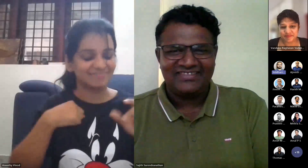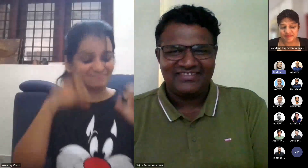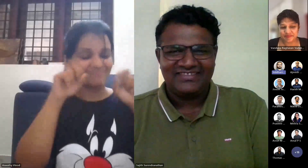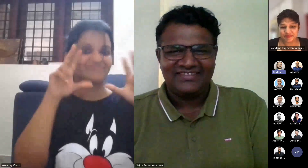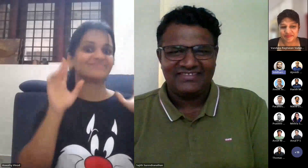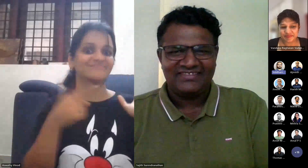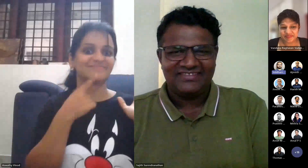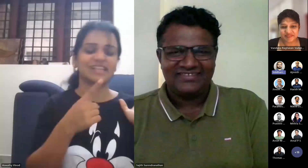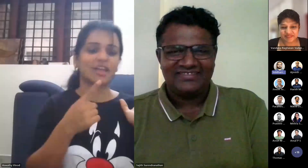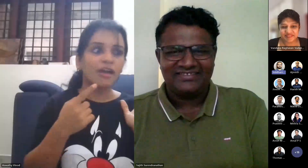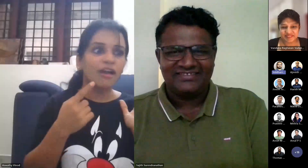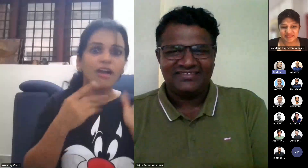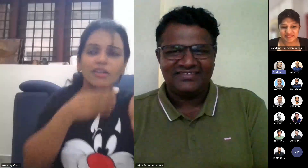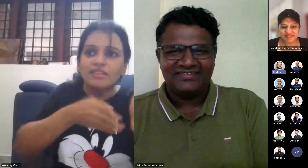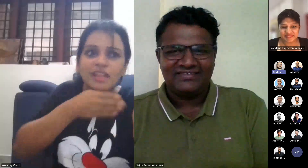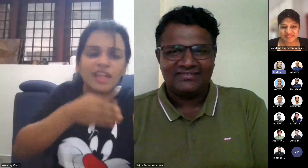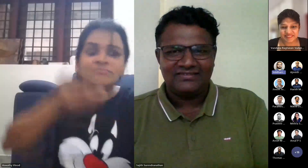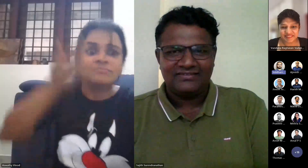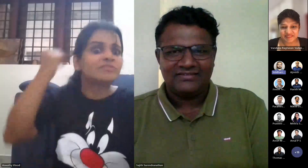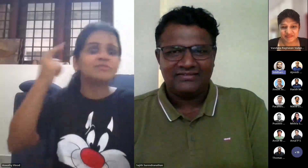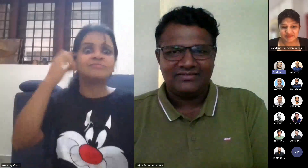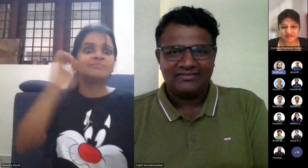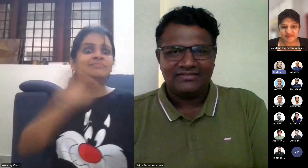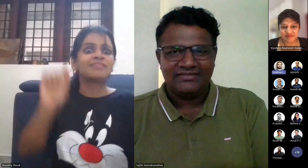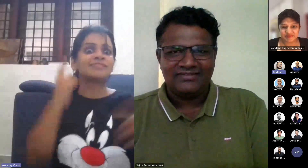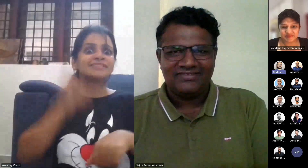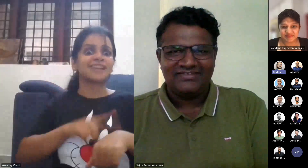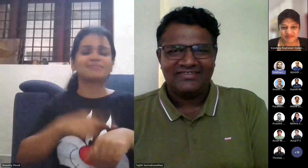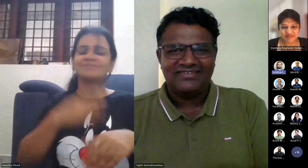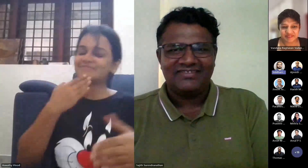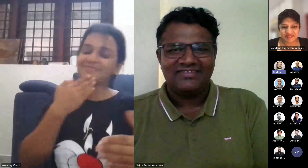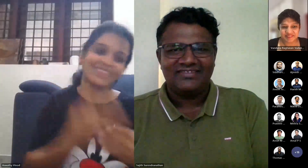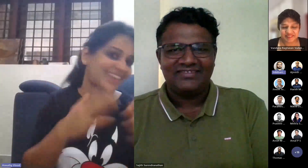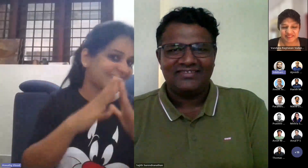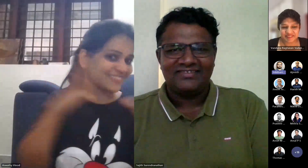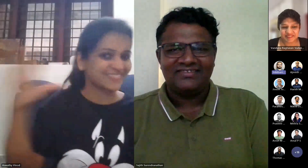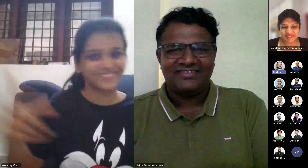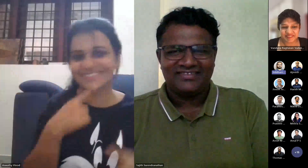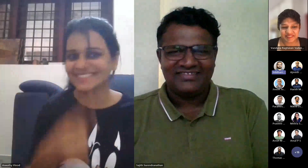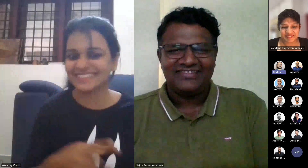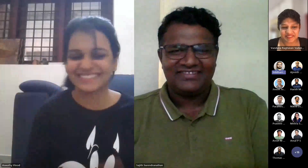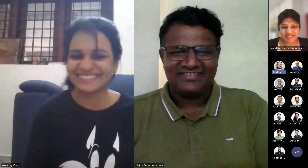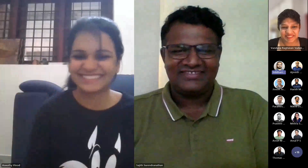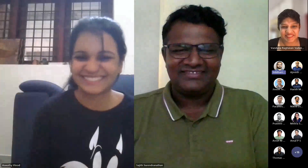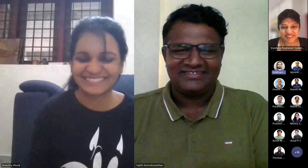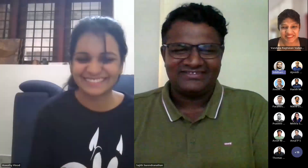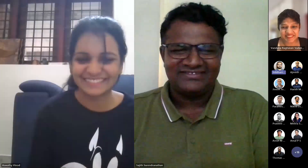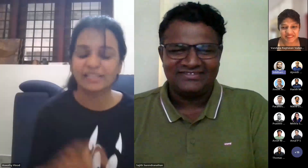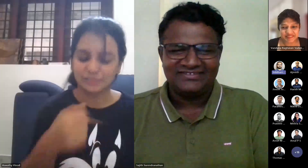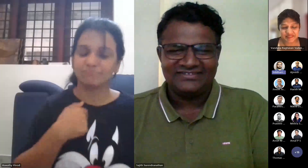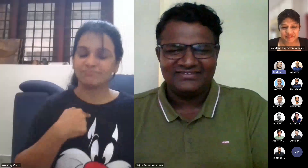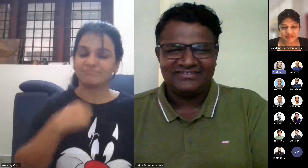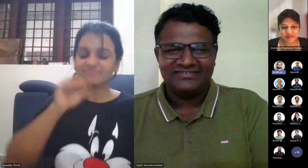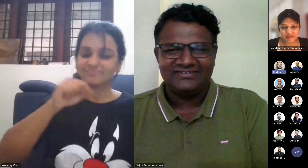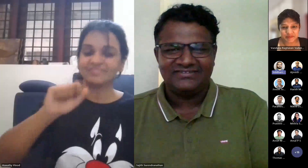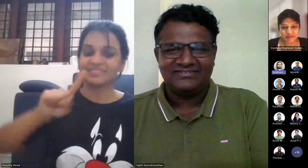think about train or anything. Just want to thank you for this. And yeah, I mean, I will look